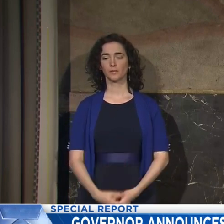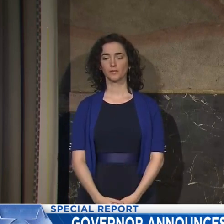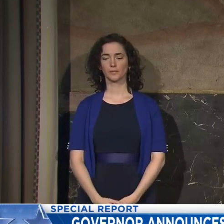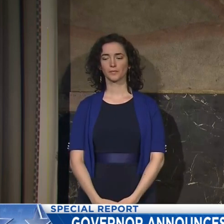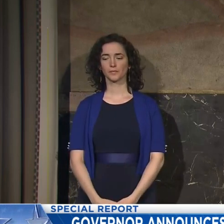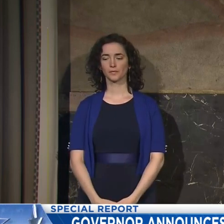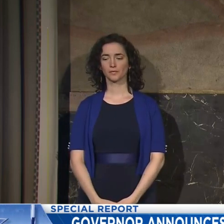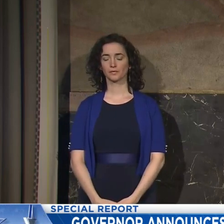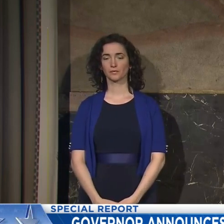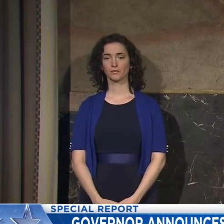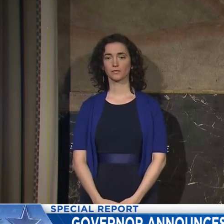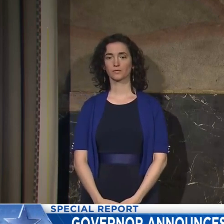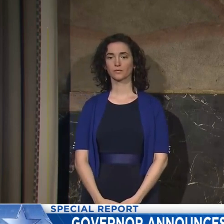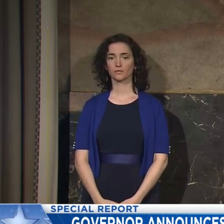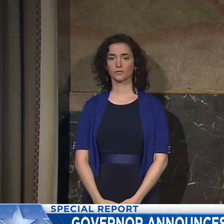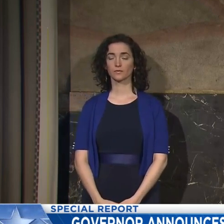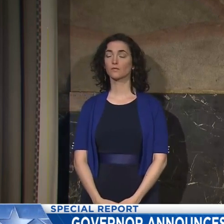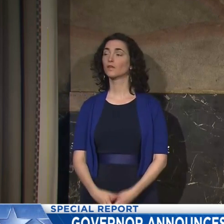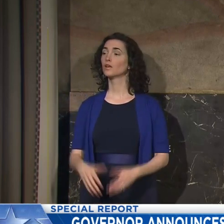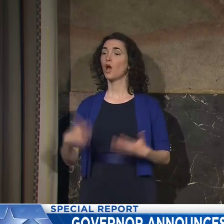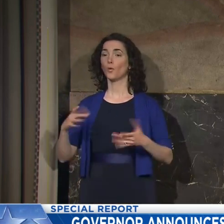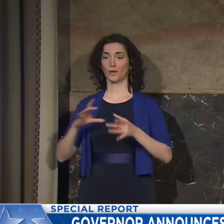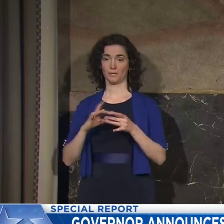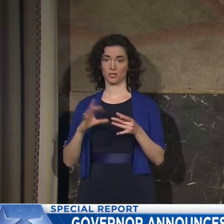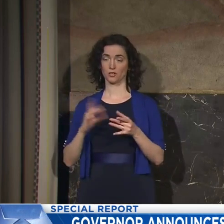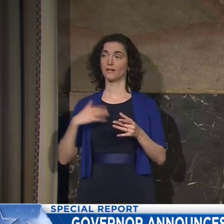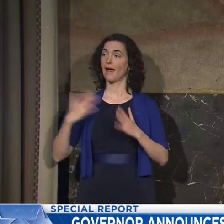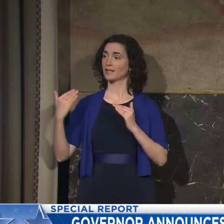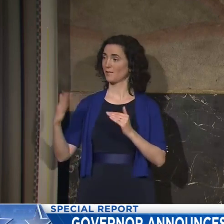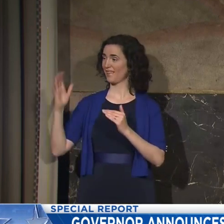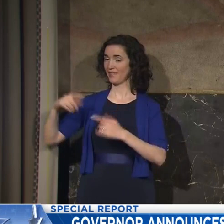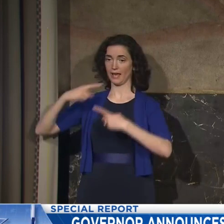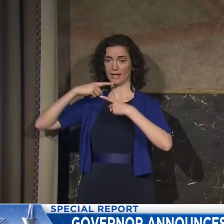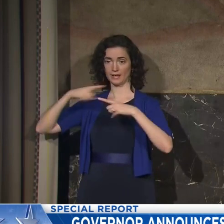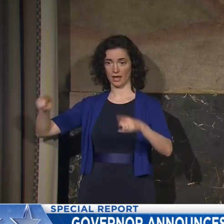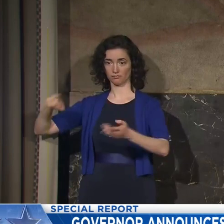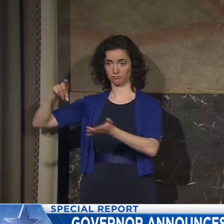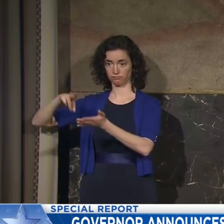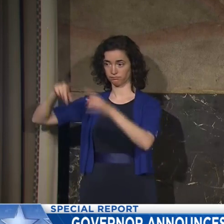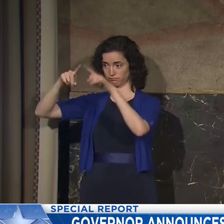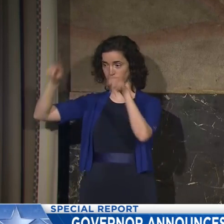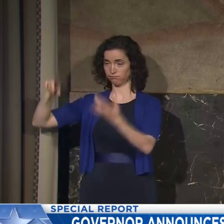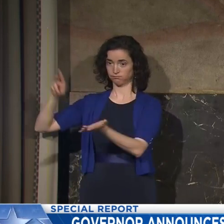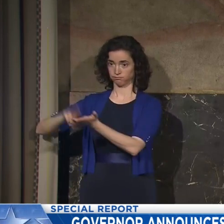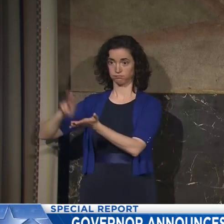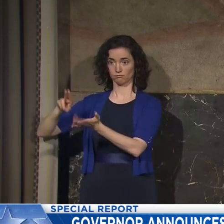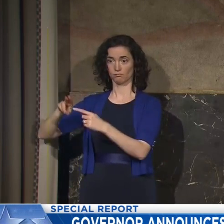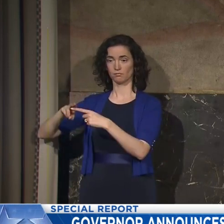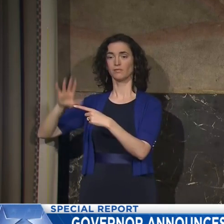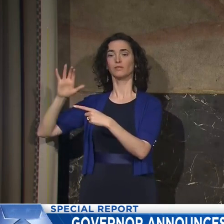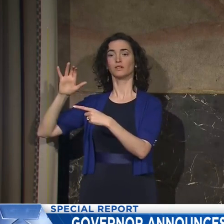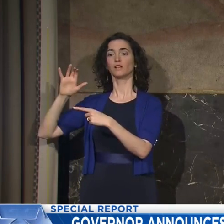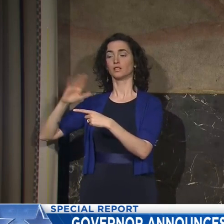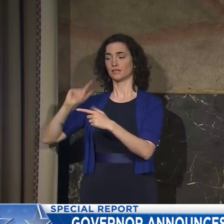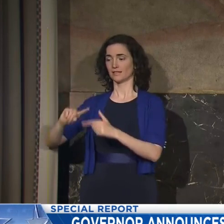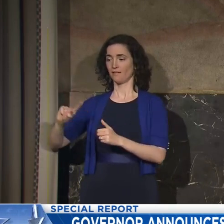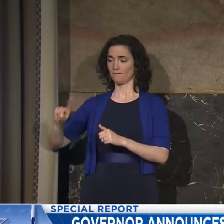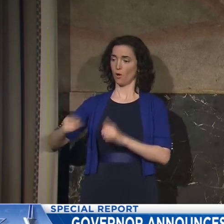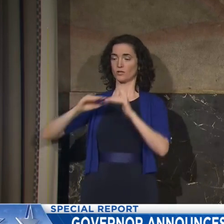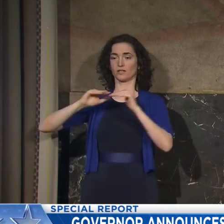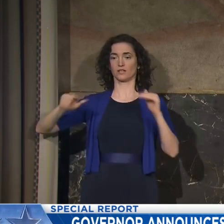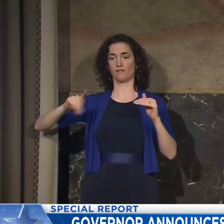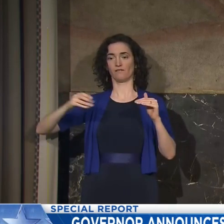us into phase 1 and ends the stay-home order will last for 21 days through June the 5th.